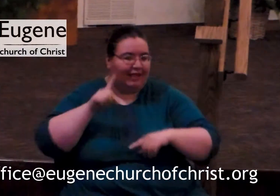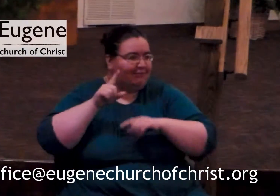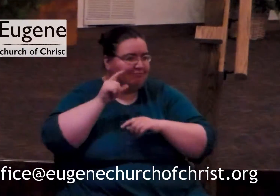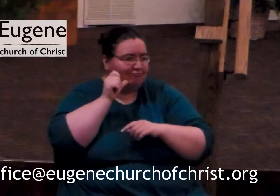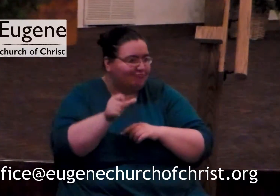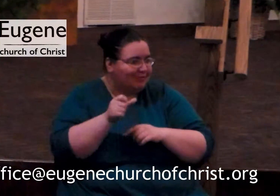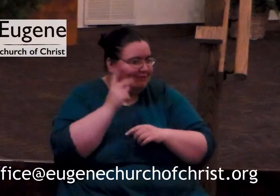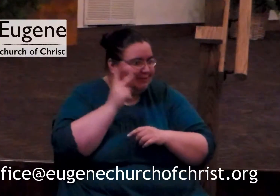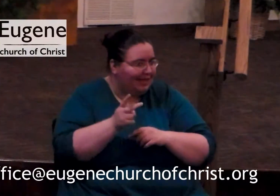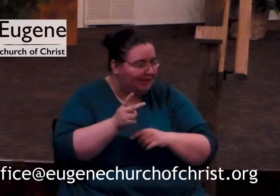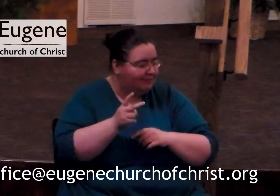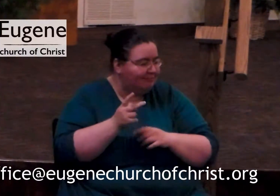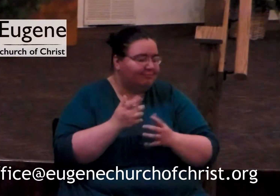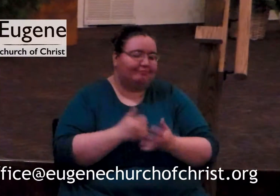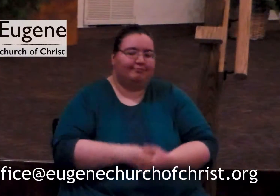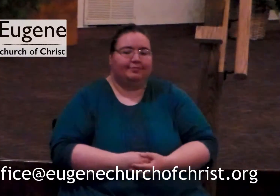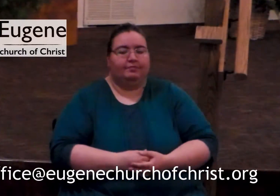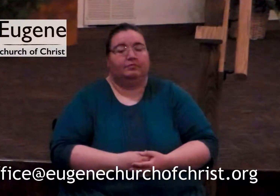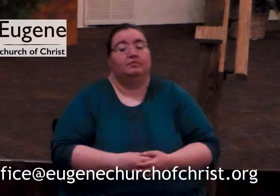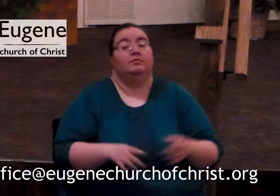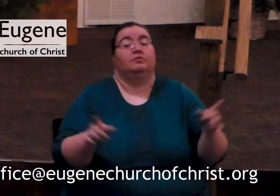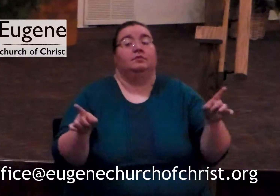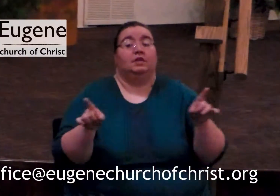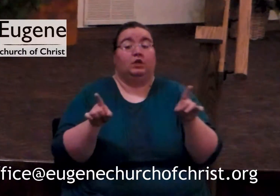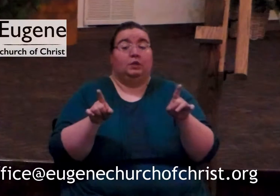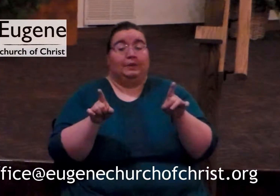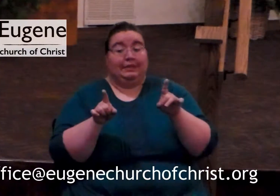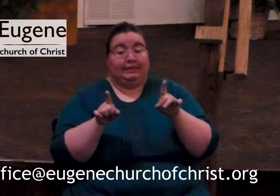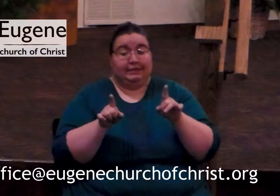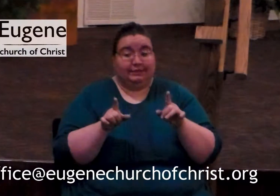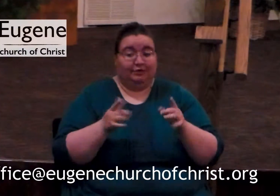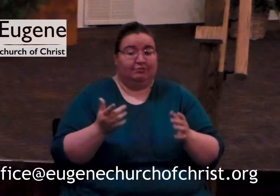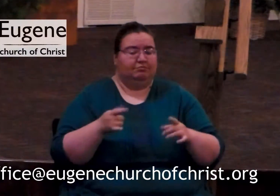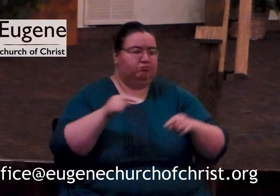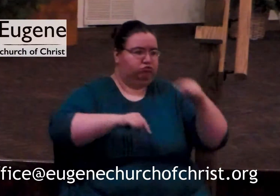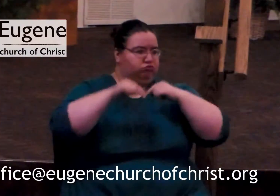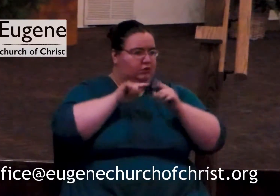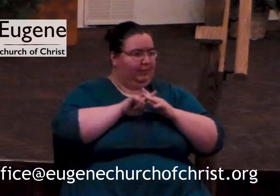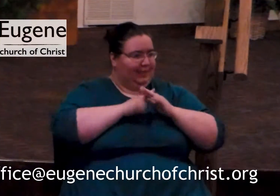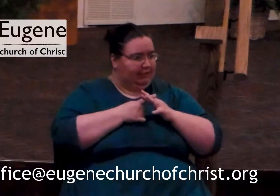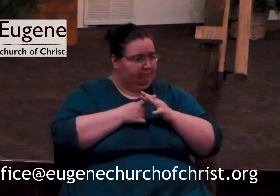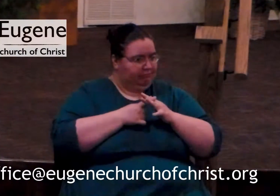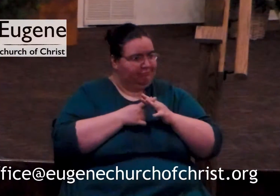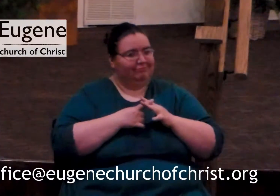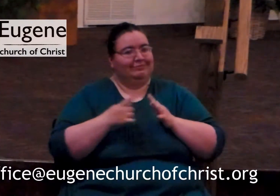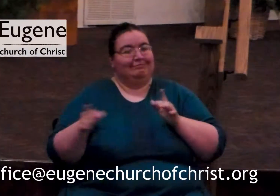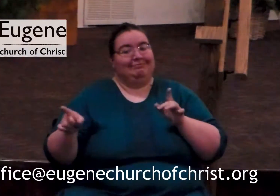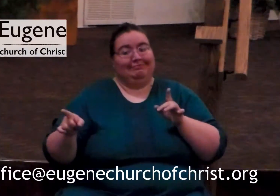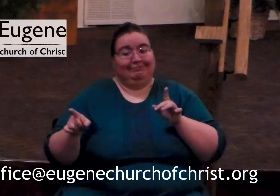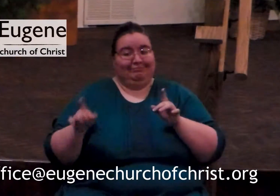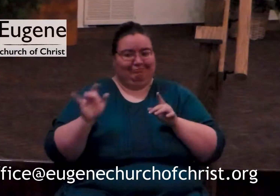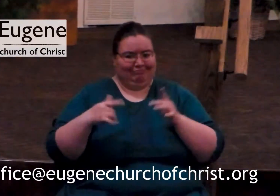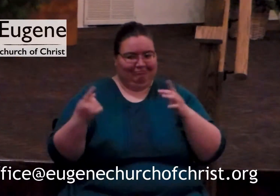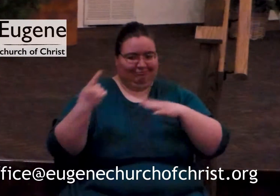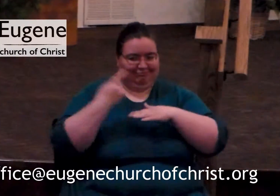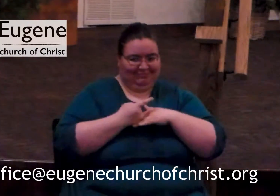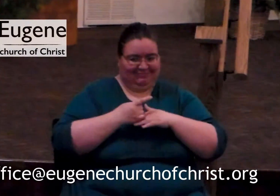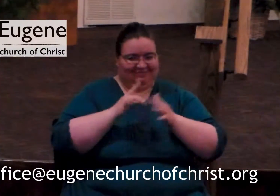that same day Jesus went out of the house and sat by the lake. Such large crowds gathered around him that he got into a boat and sat in it while other people stood on the